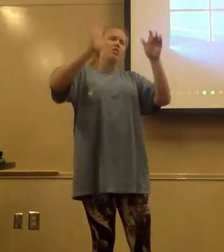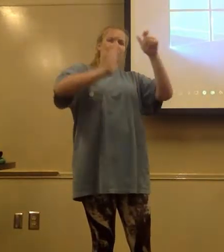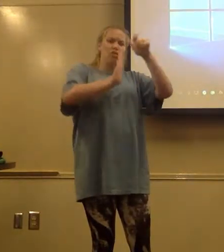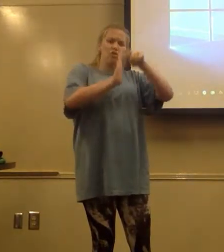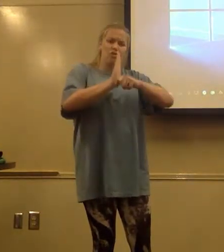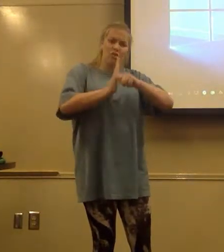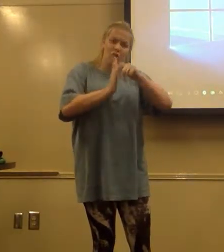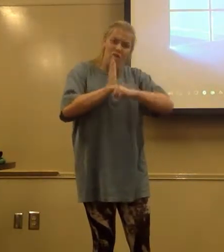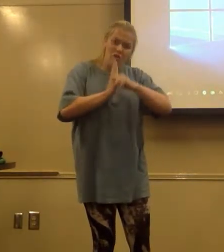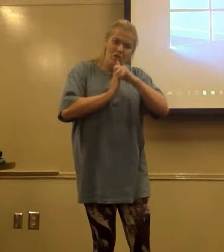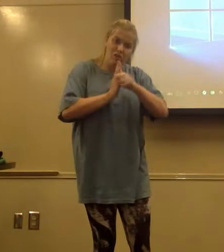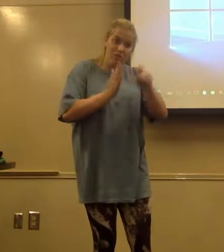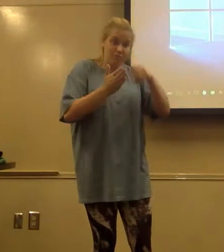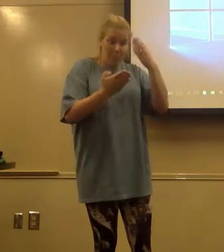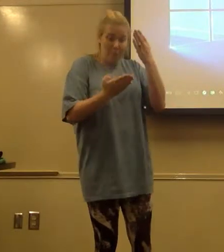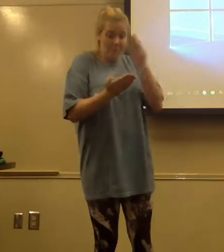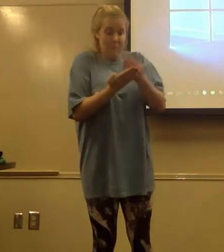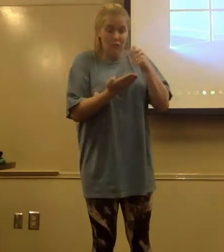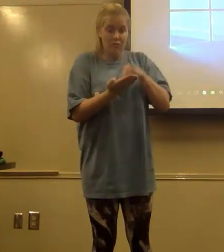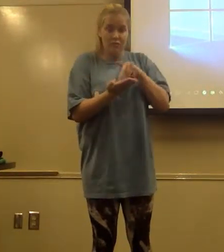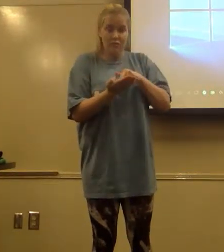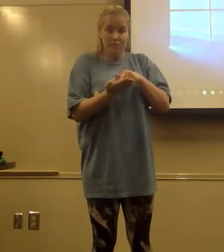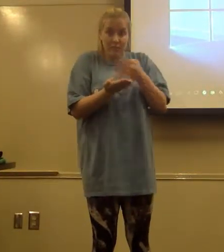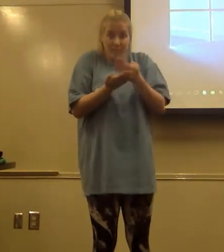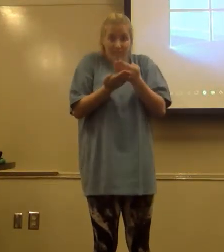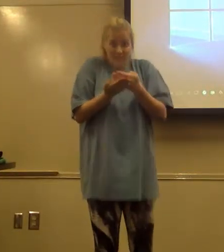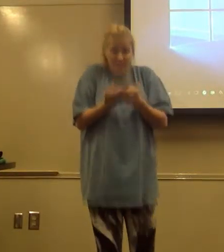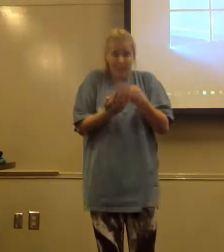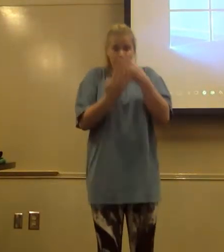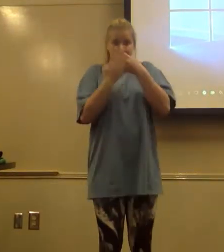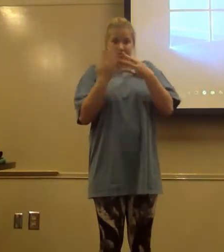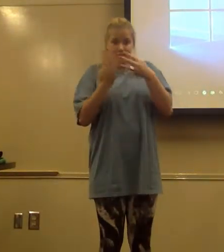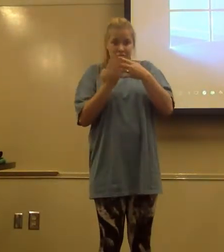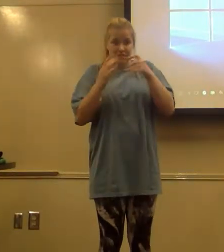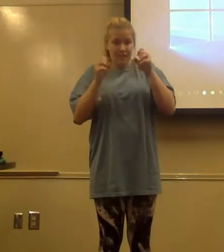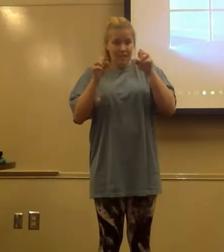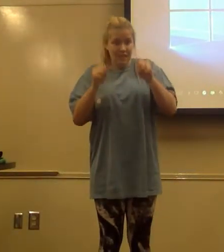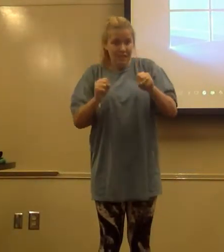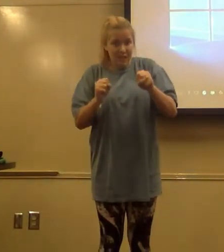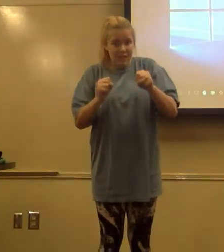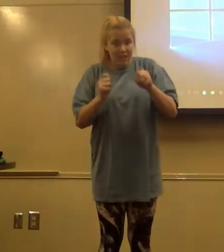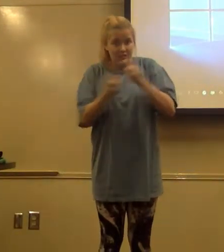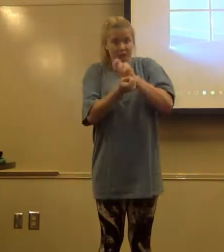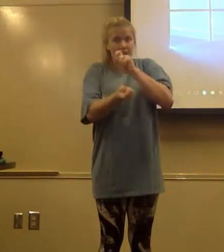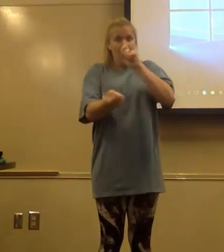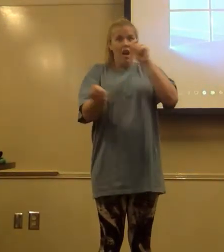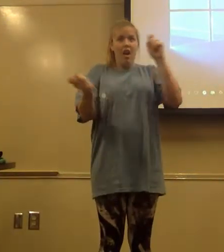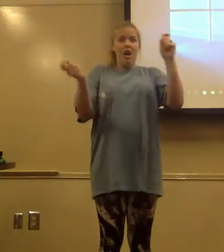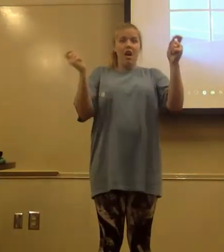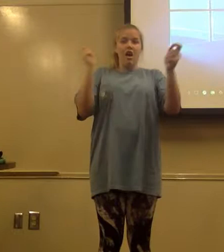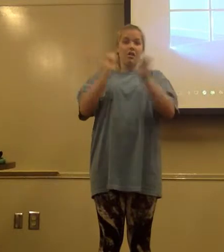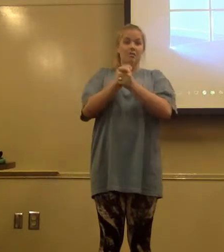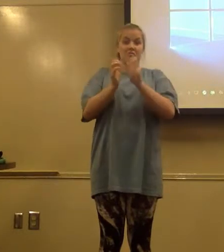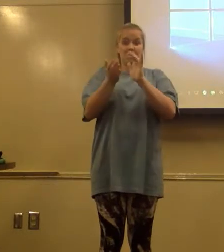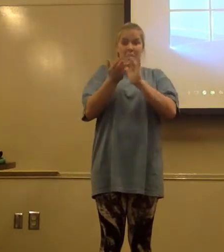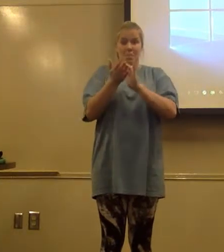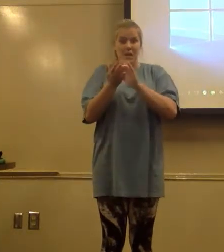and white, proving with quantitative angiography that we can reverse heart disease, open up arteries without drugs, without surgery, just a